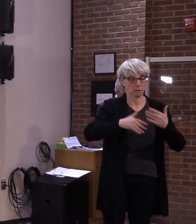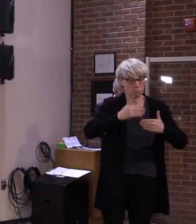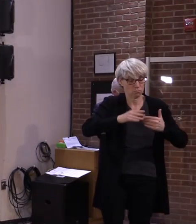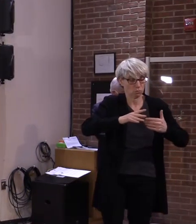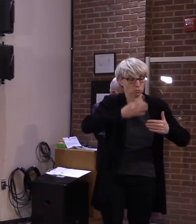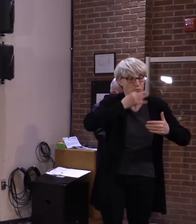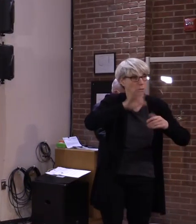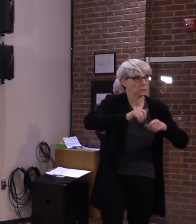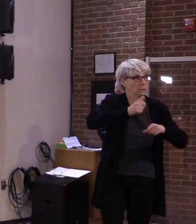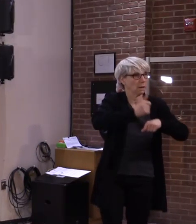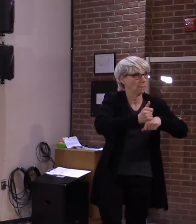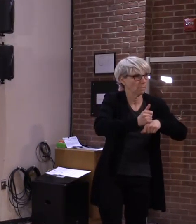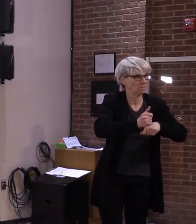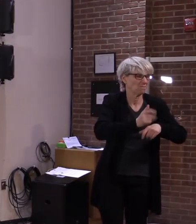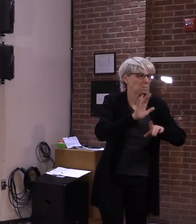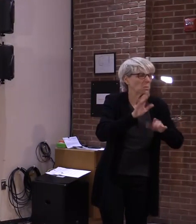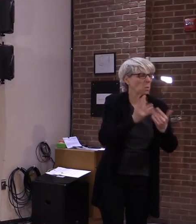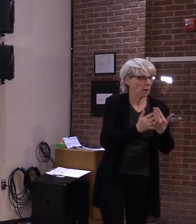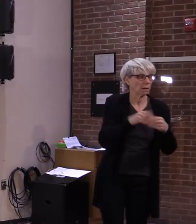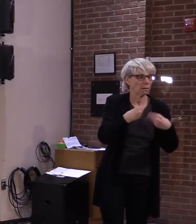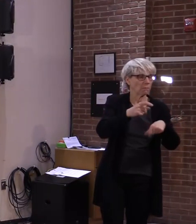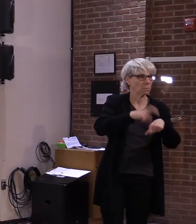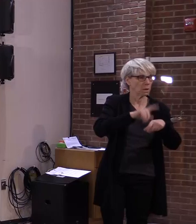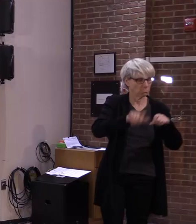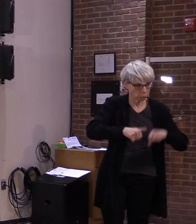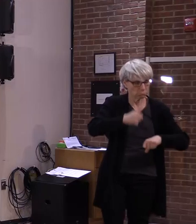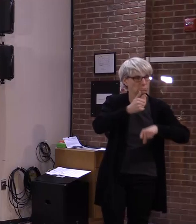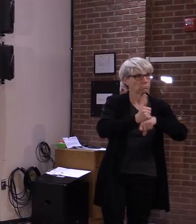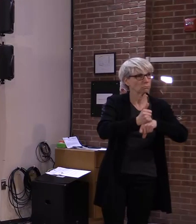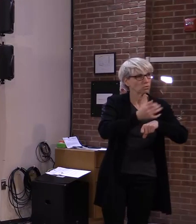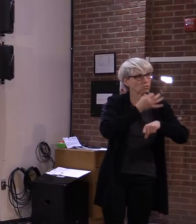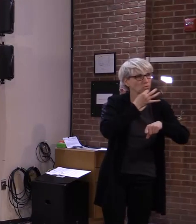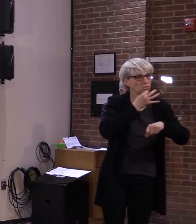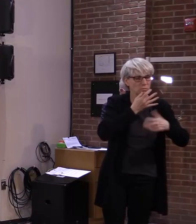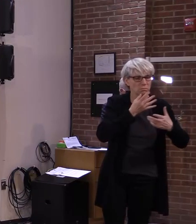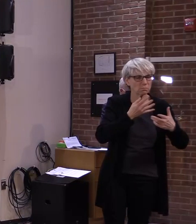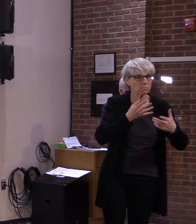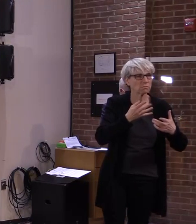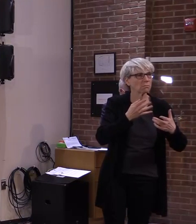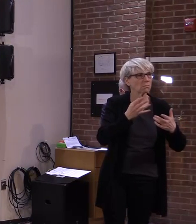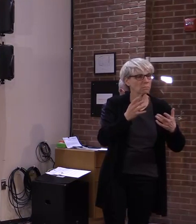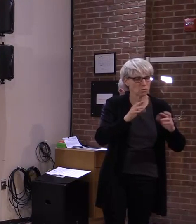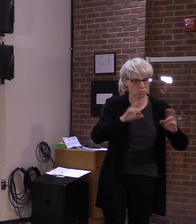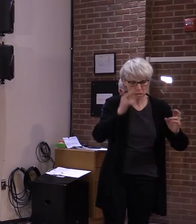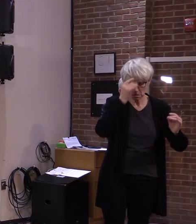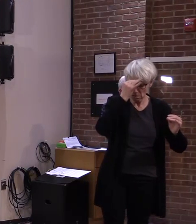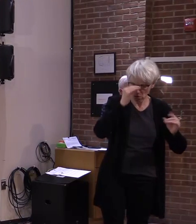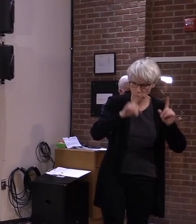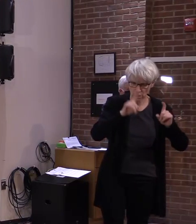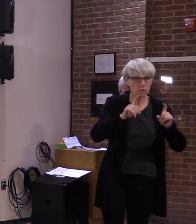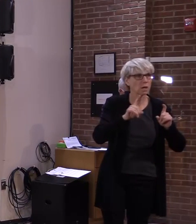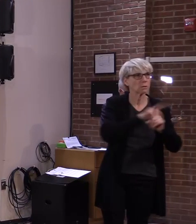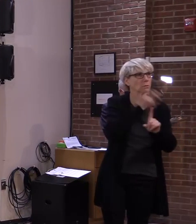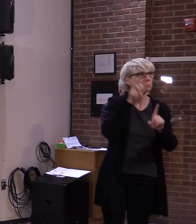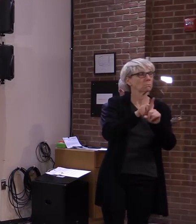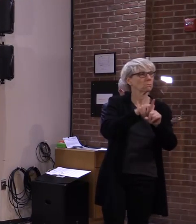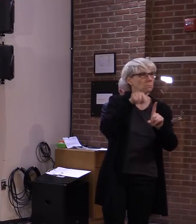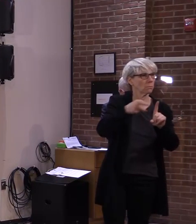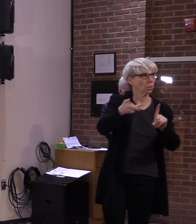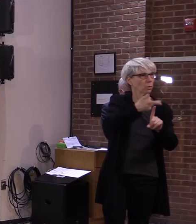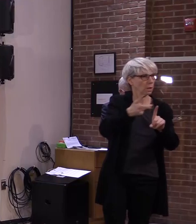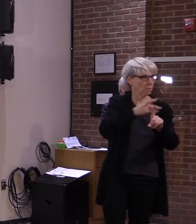this point in time. But I would say in the very near future, some of those questions should be directed to them, and